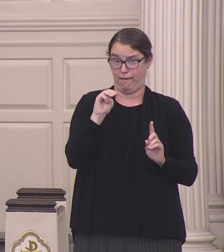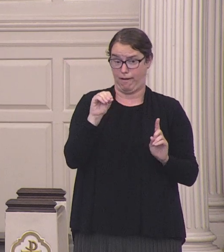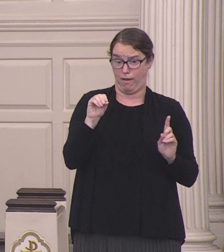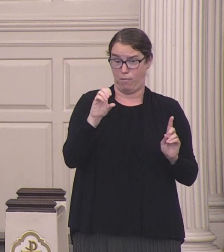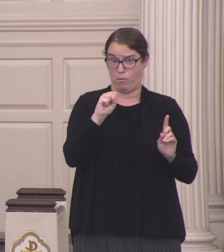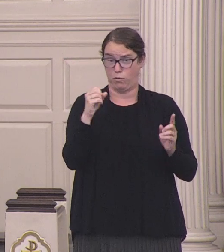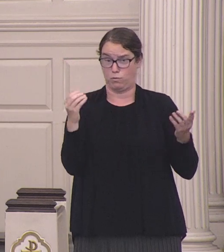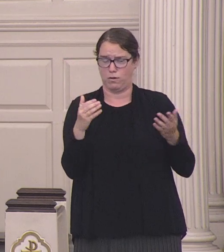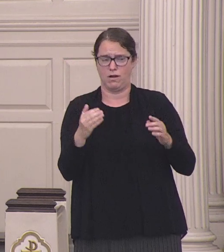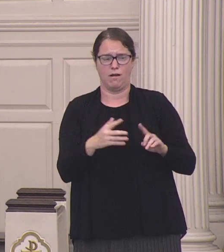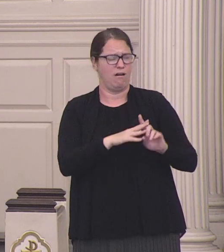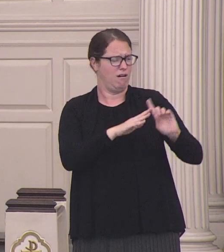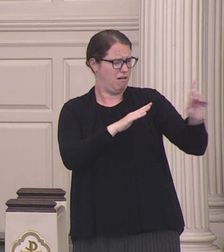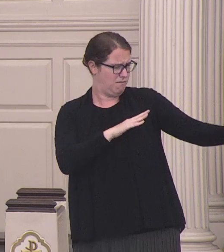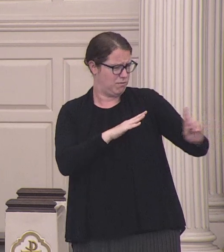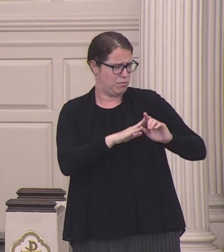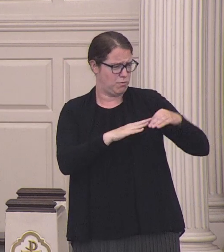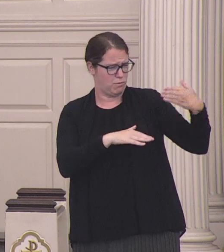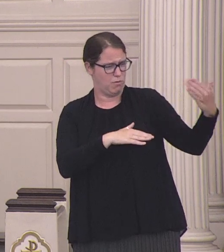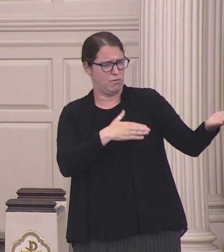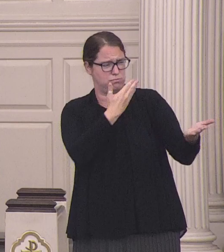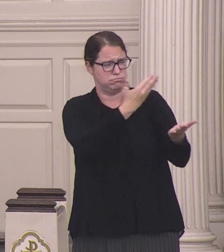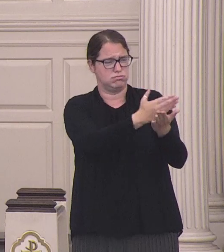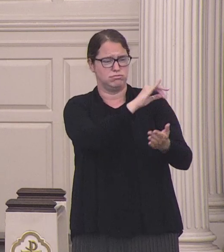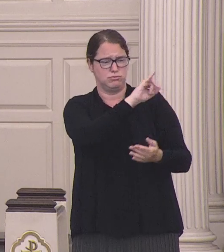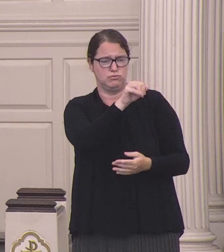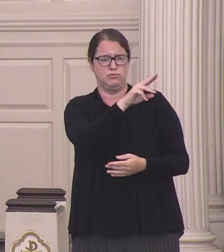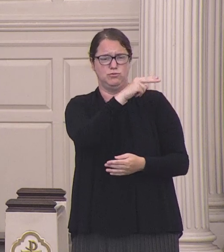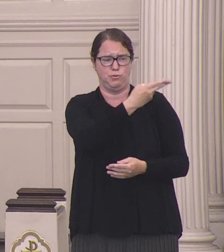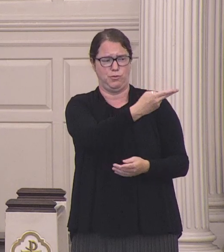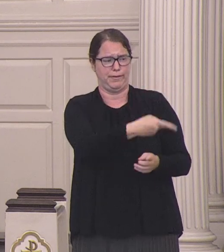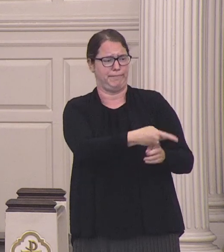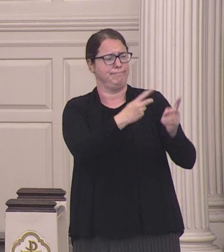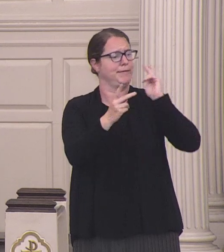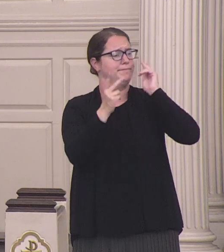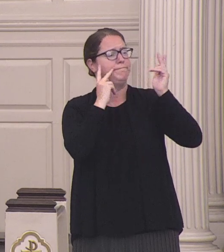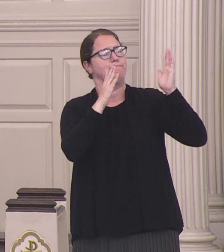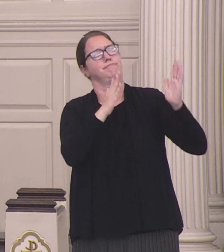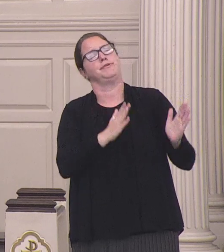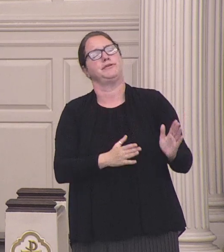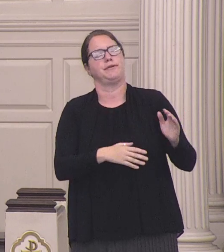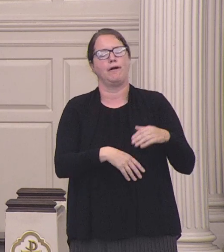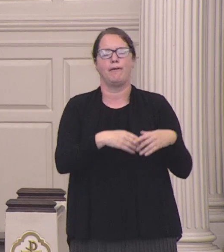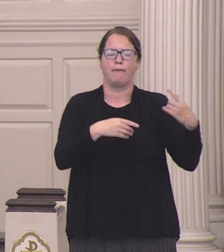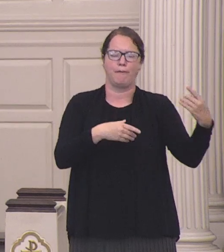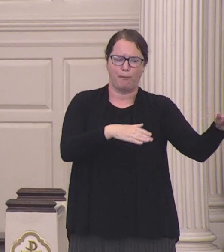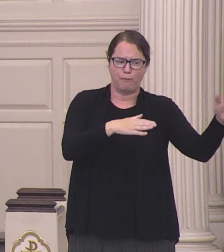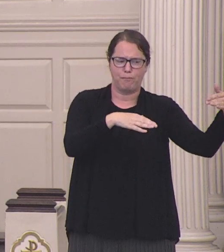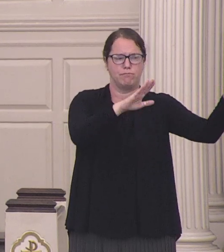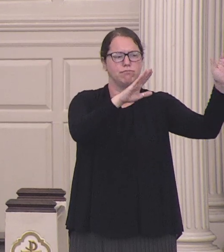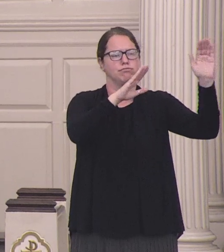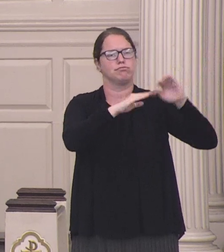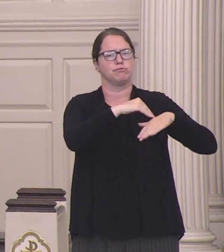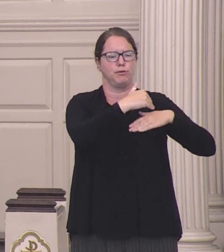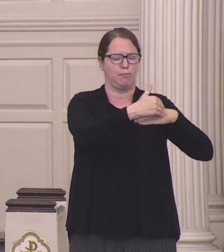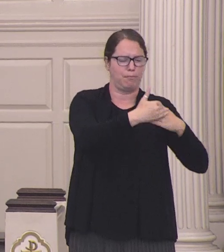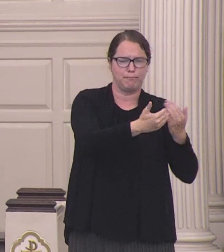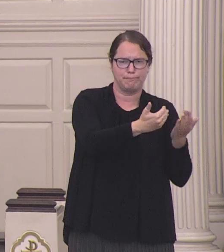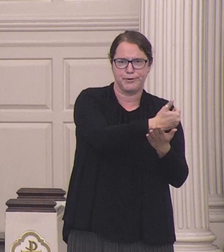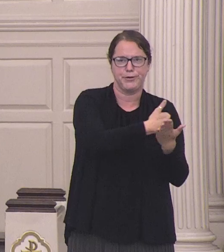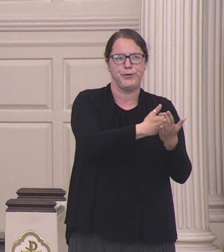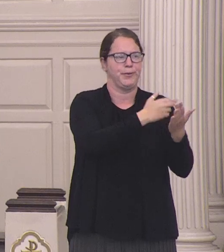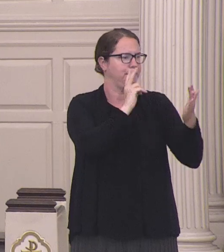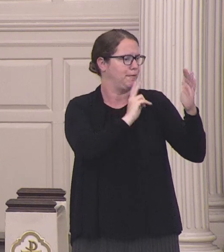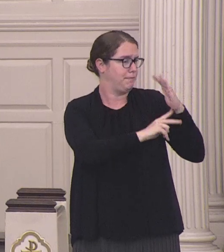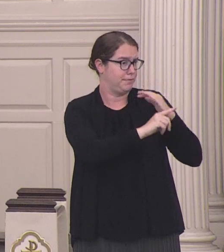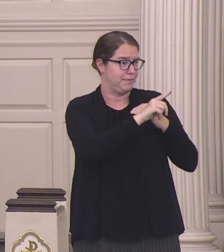Judah. There earn your bread by prophesying, but never again prophesy in Bethel, for